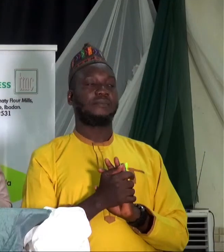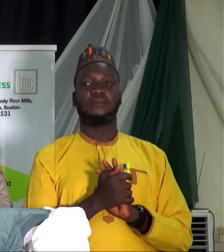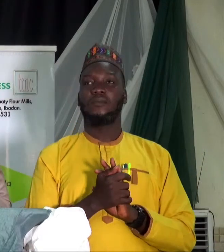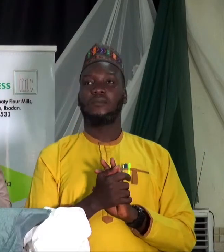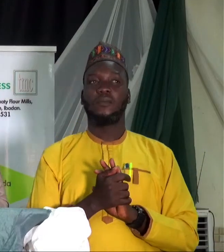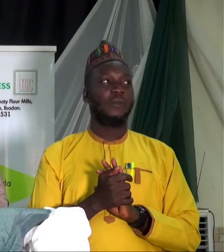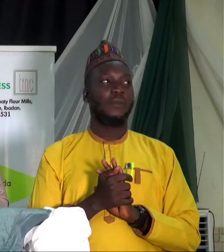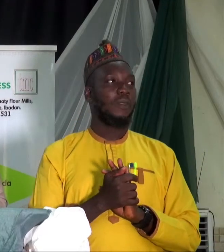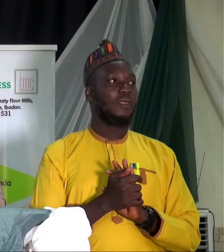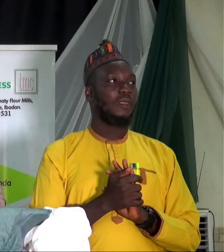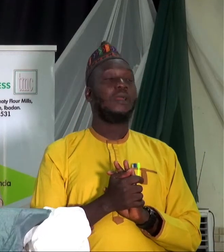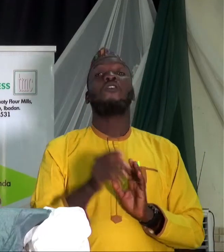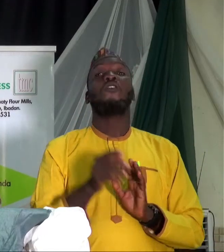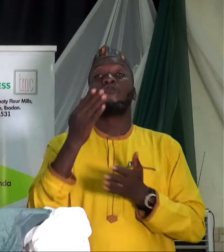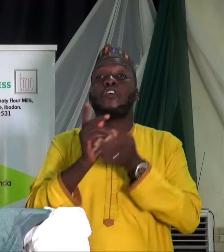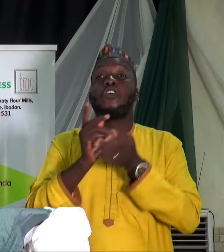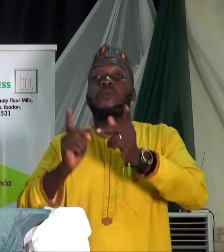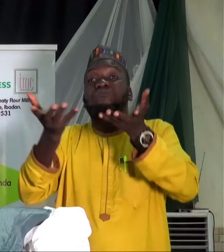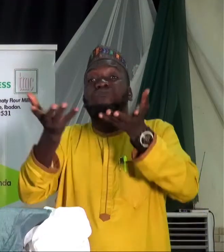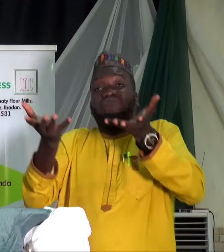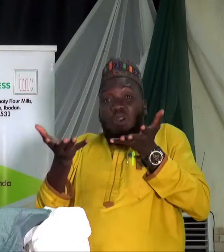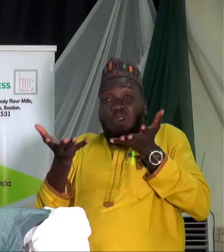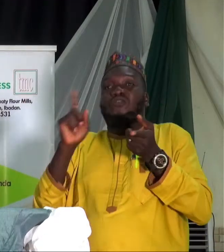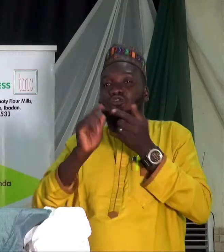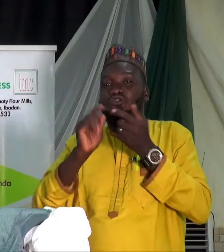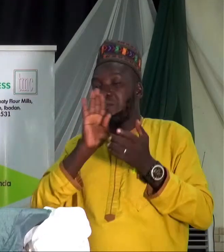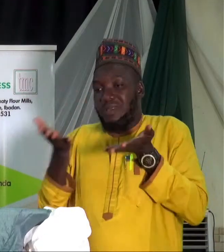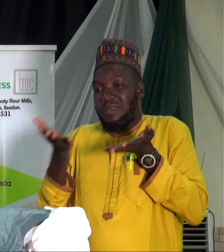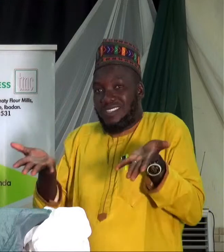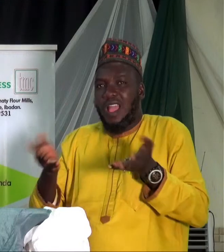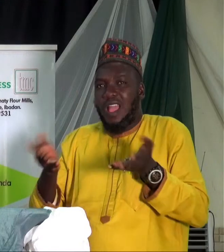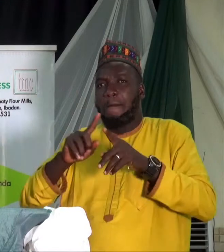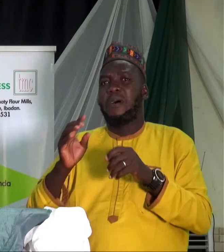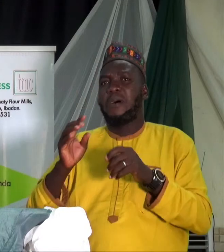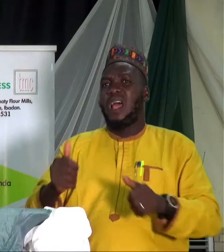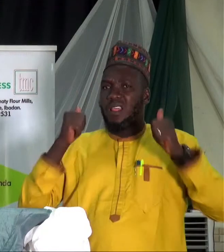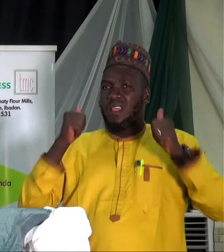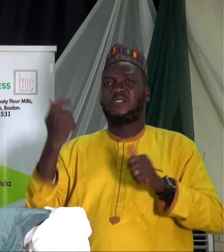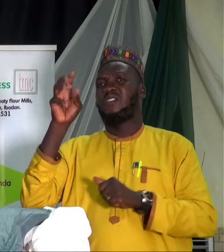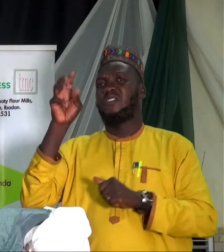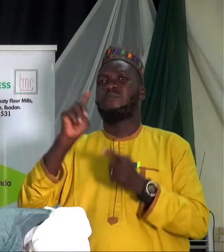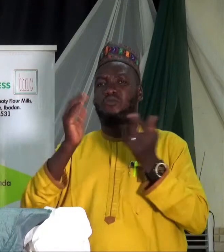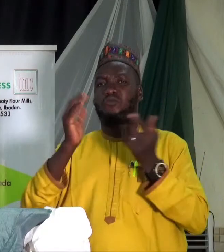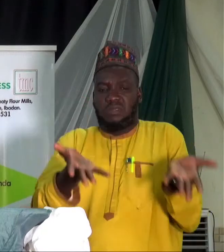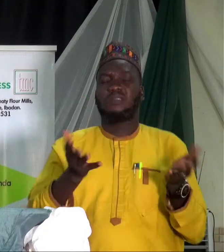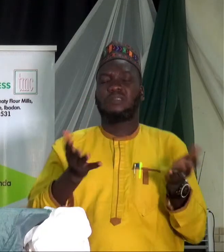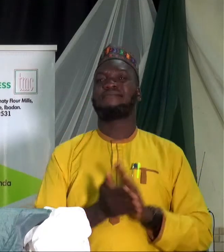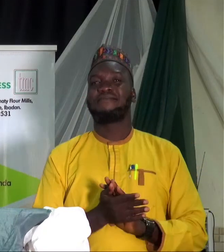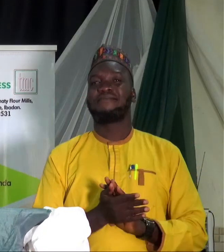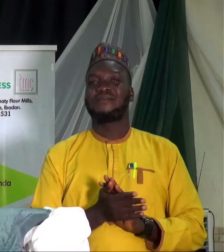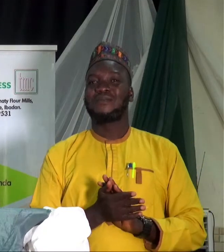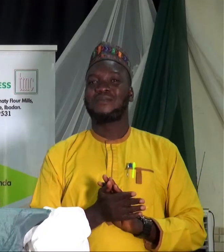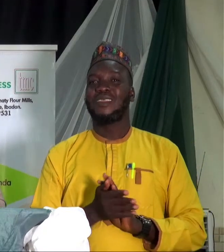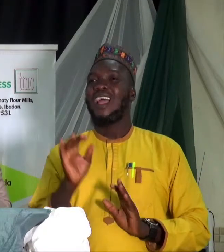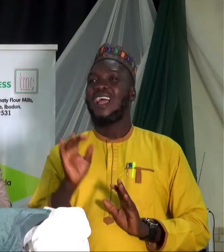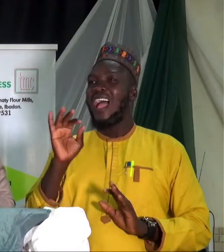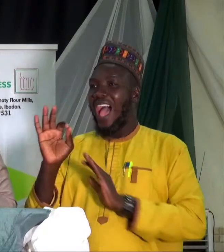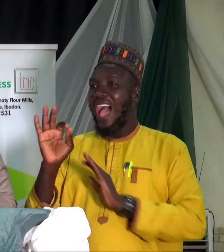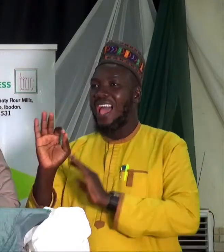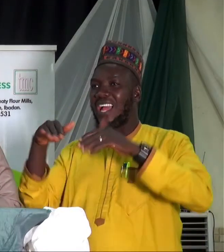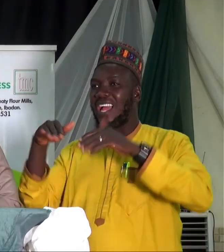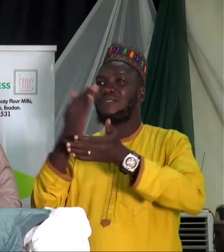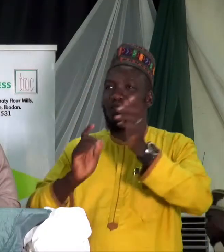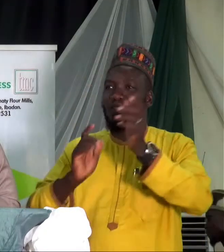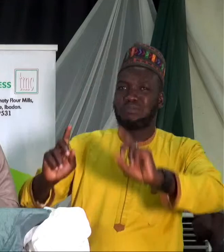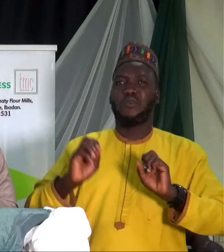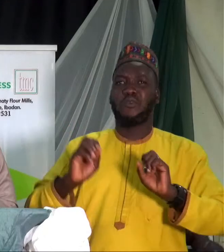owó àwọn kan náà kí wọ́n wà ń bí o àmọ́ ọlọ́run ò ká dára ọlọ́run fún àwọn kan láǹfààní àmọ́ wọn